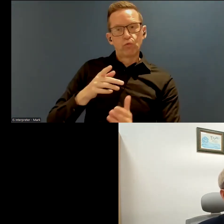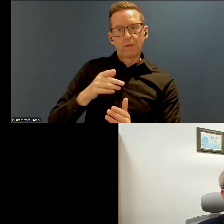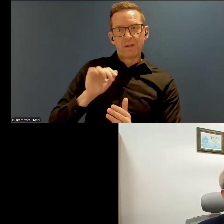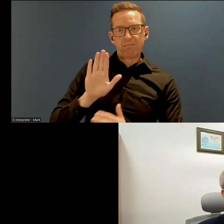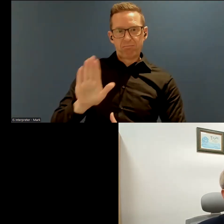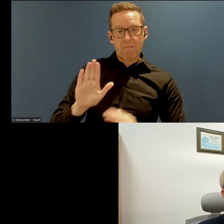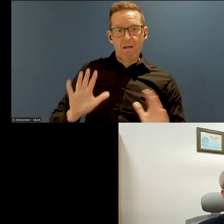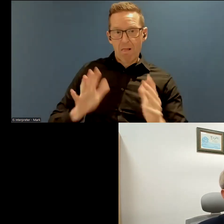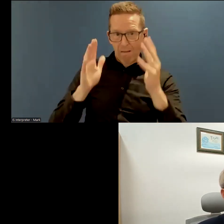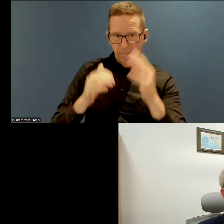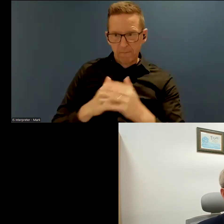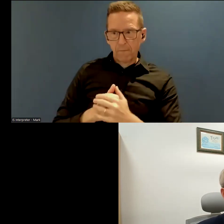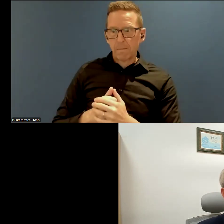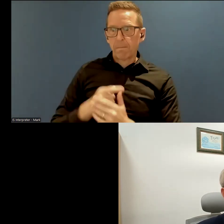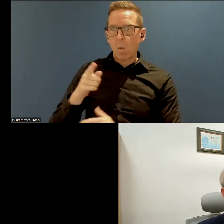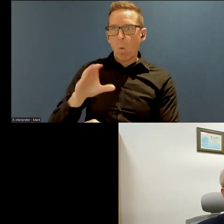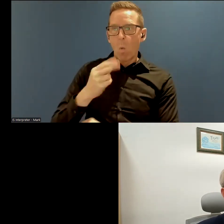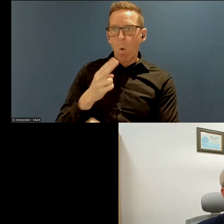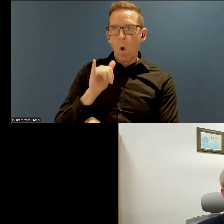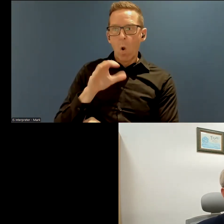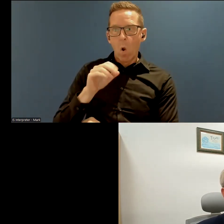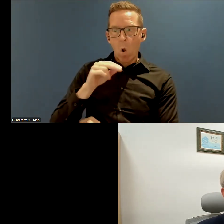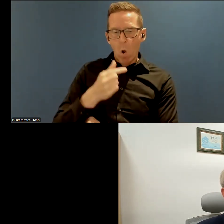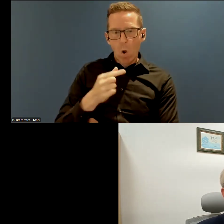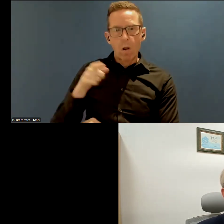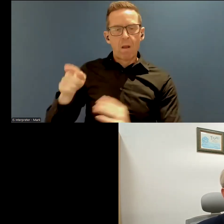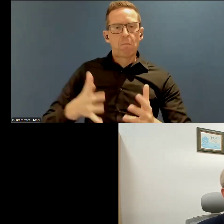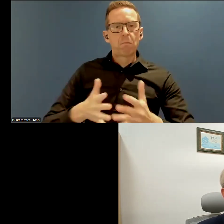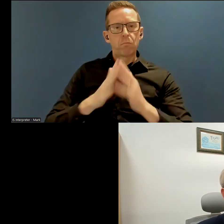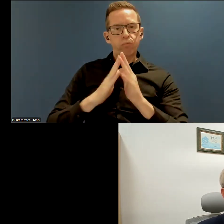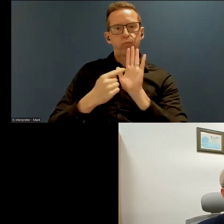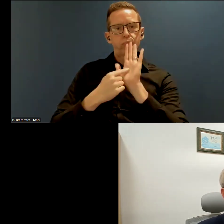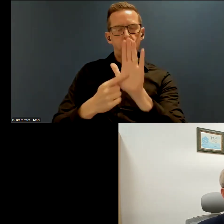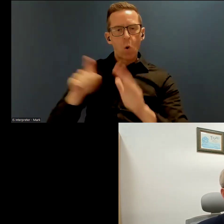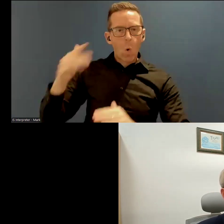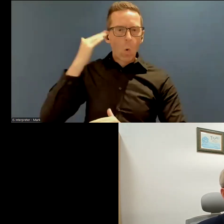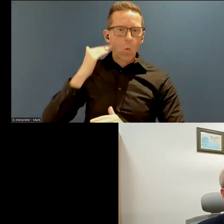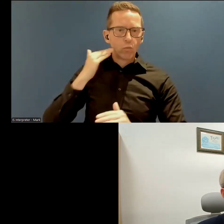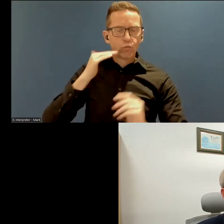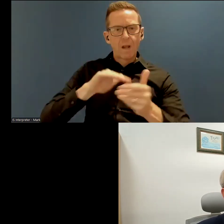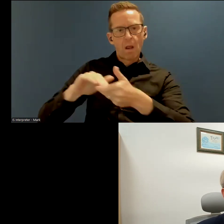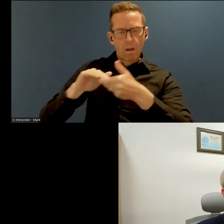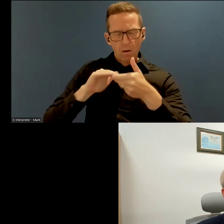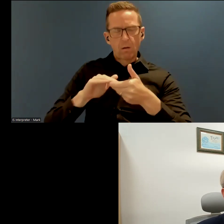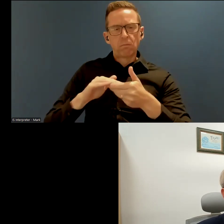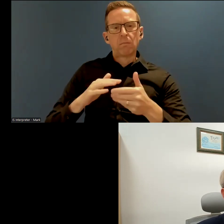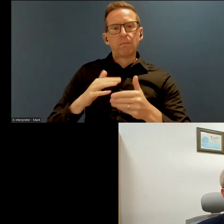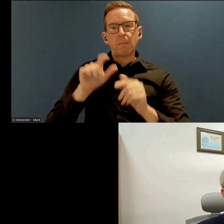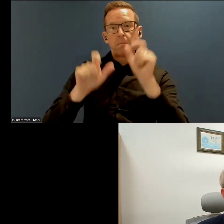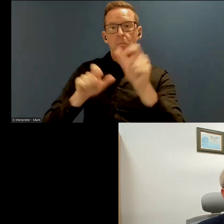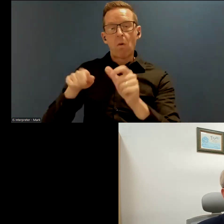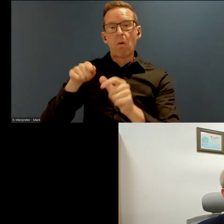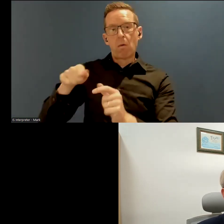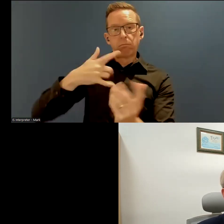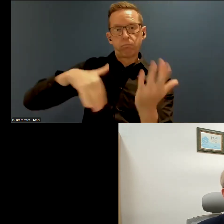He is the founder and representative of the Korean Alliance for Mobilizing Persons with Psychosocial